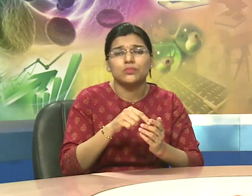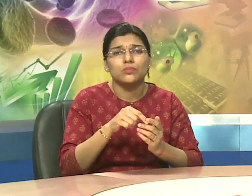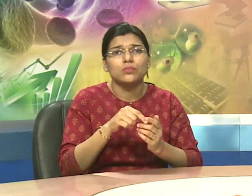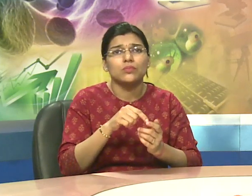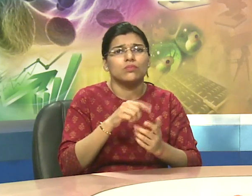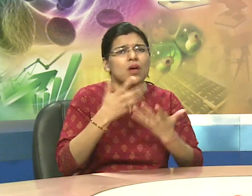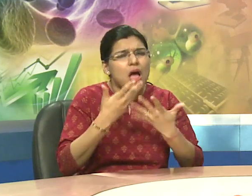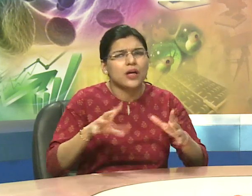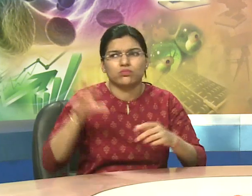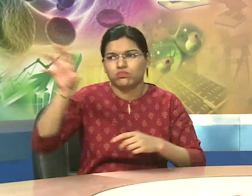water.